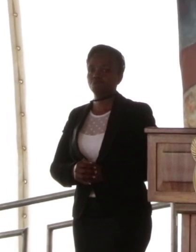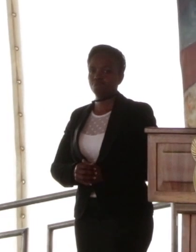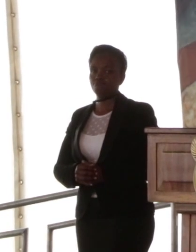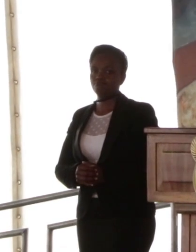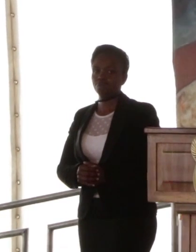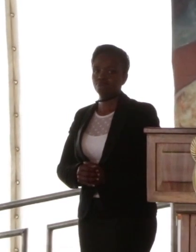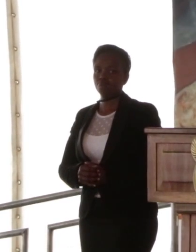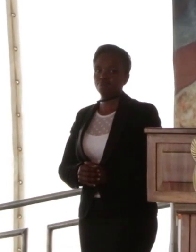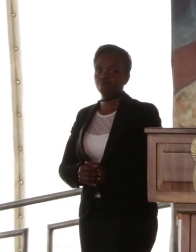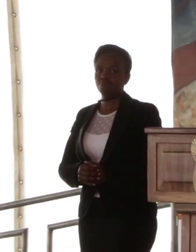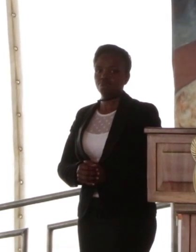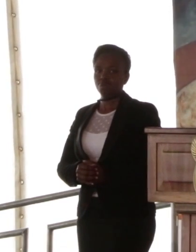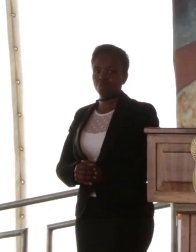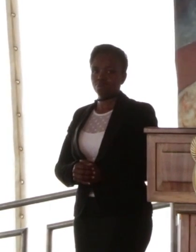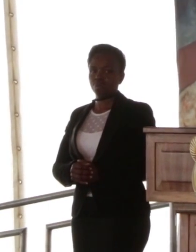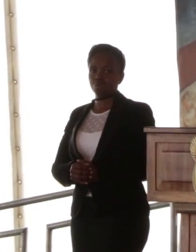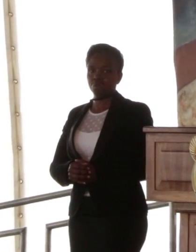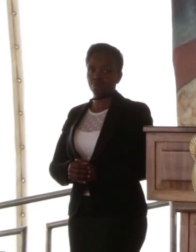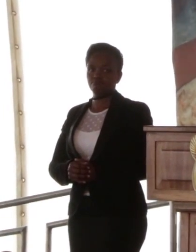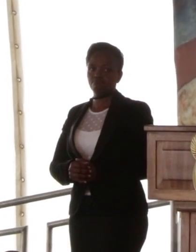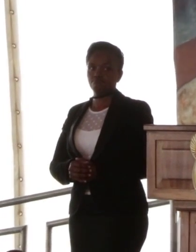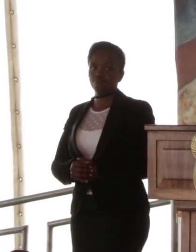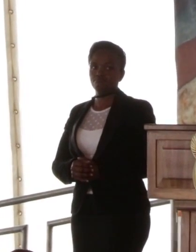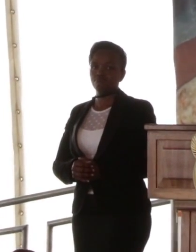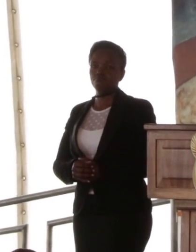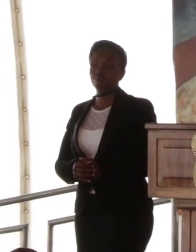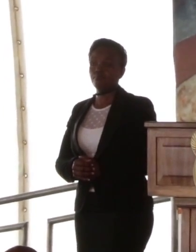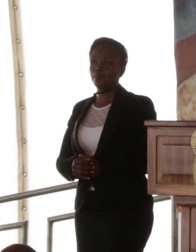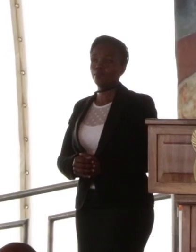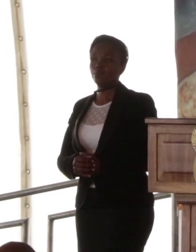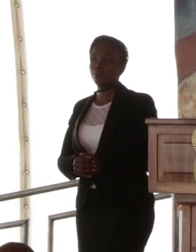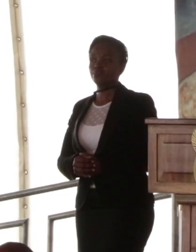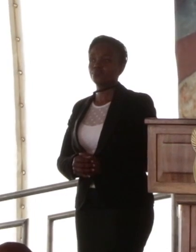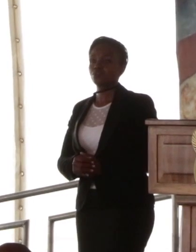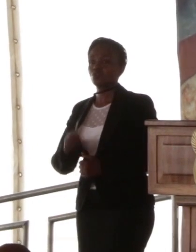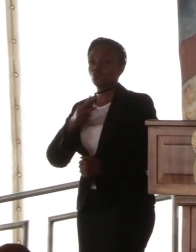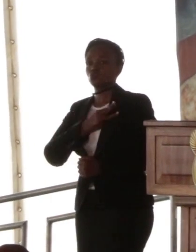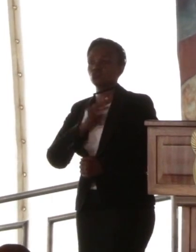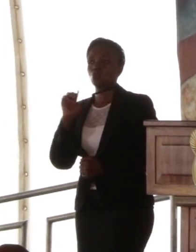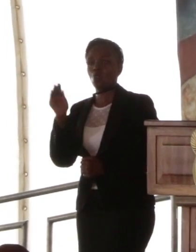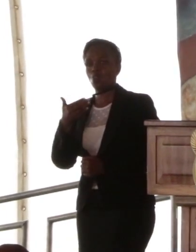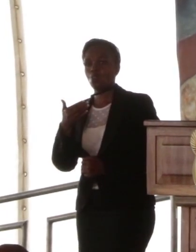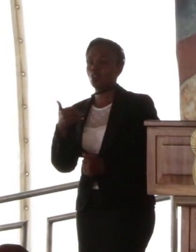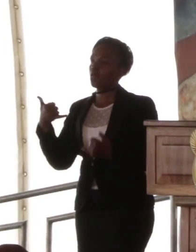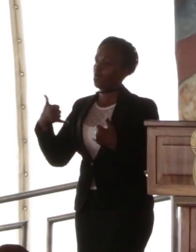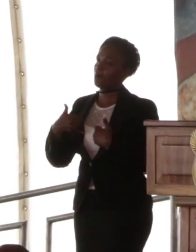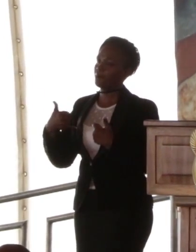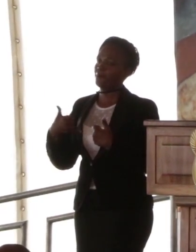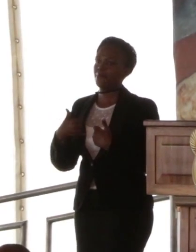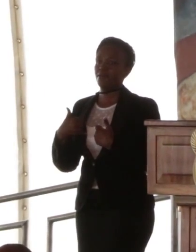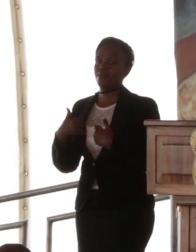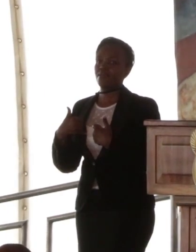Fellow South Africans, I wish you all a happy and